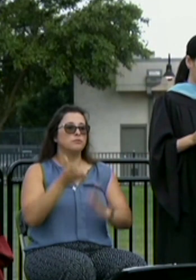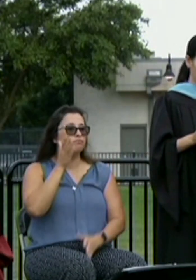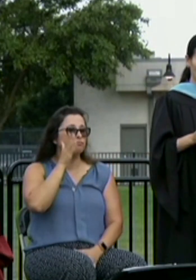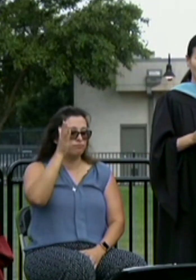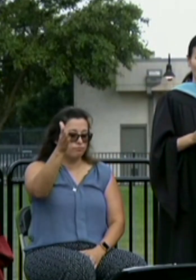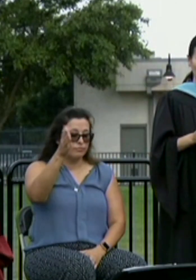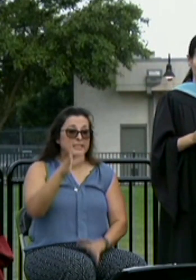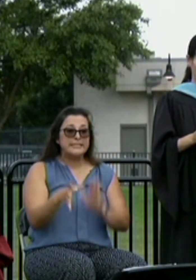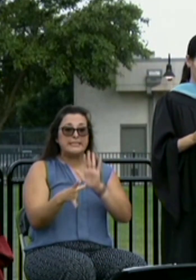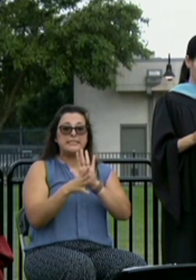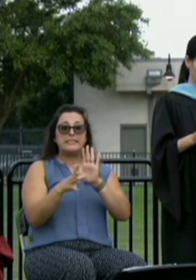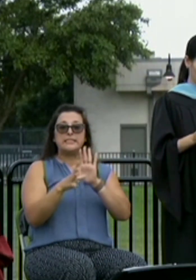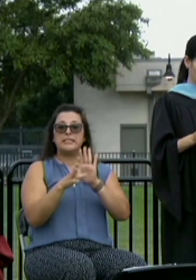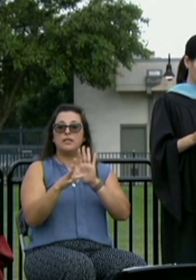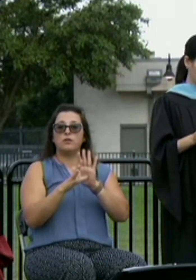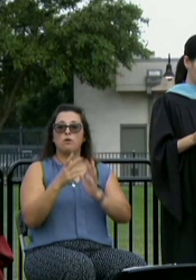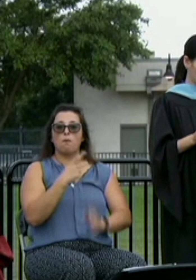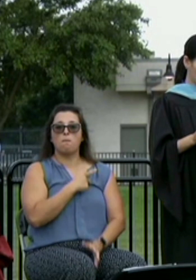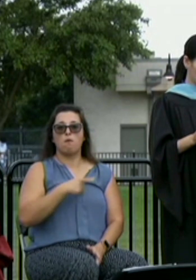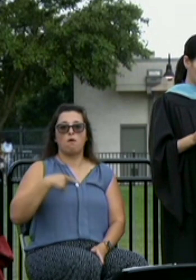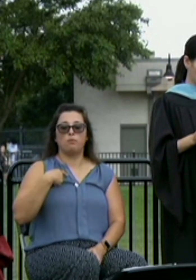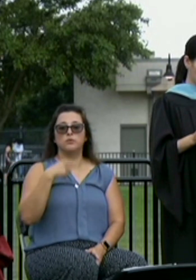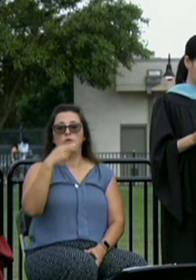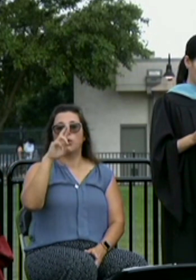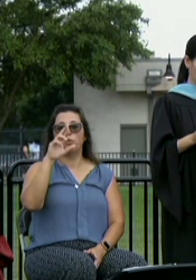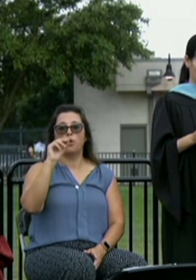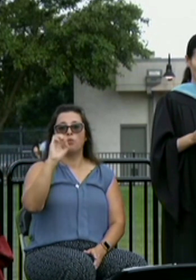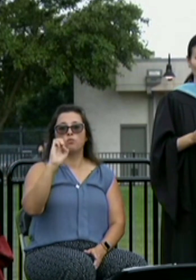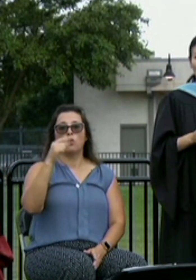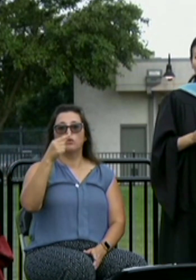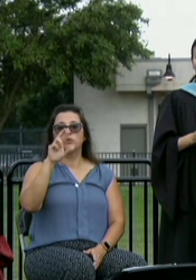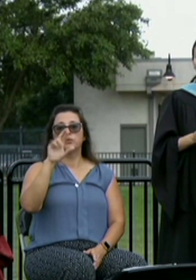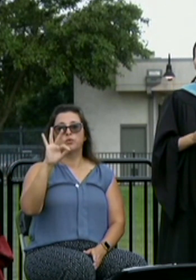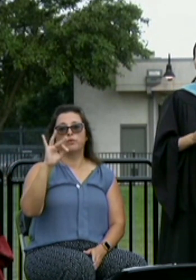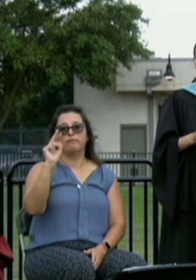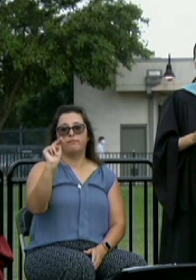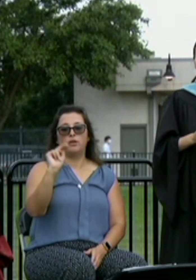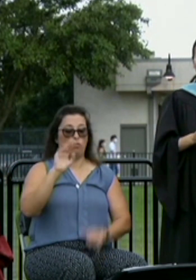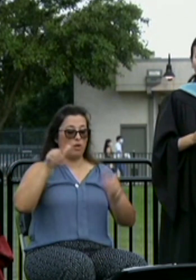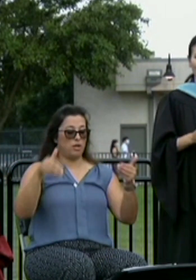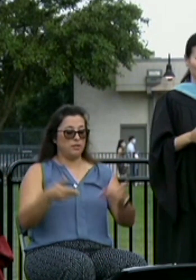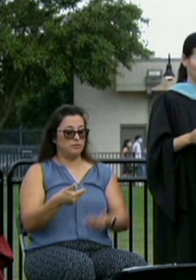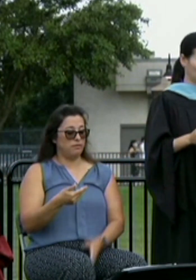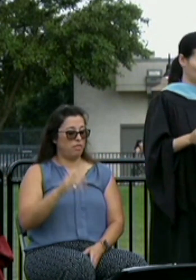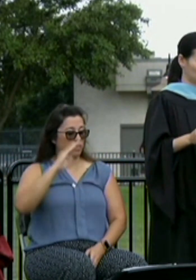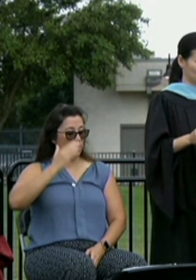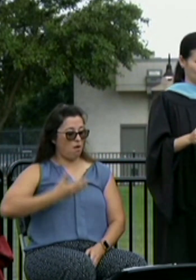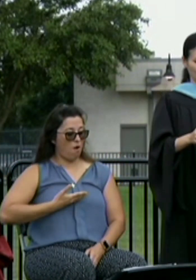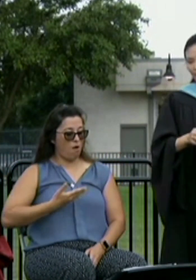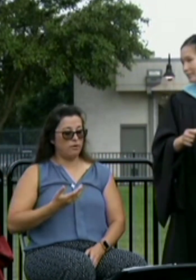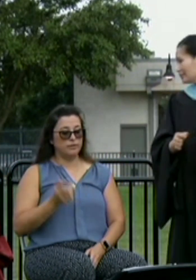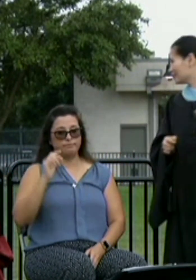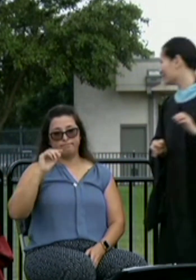Our senior class parliamentarian, Rose Griffin, will now be introducing our honor guests.